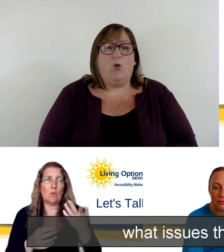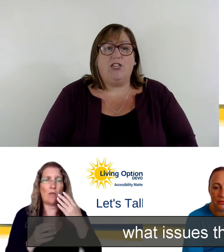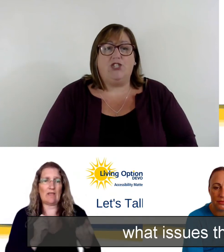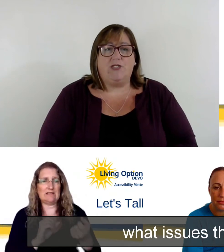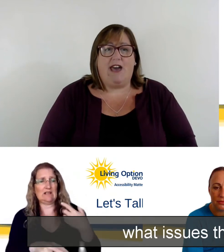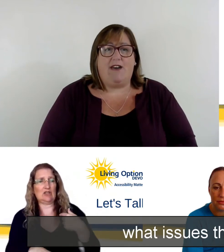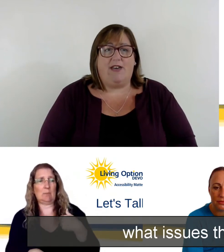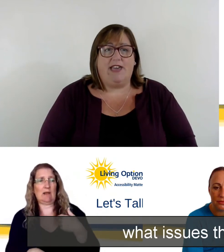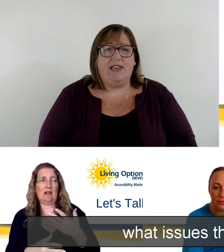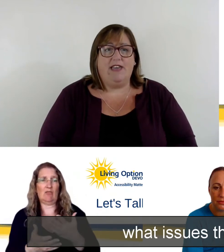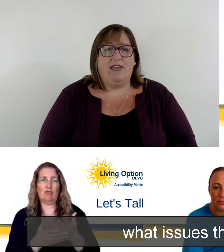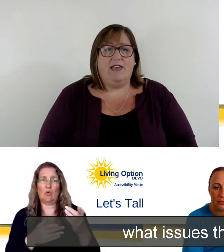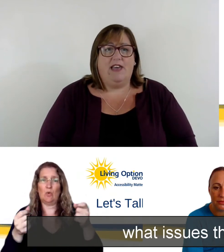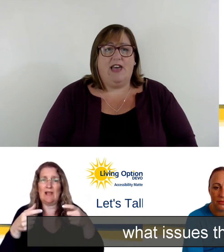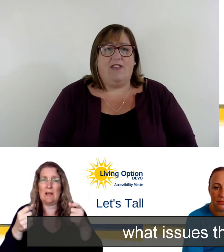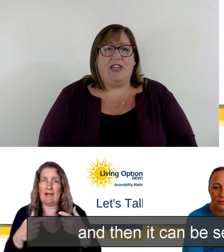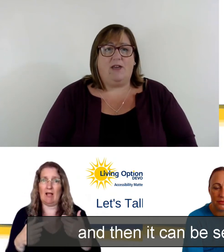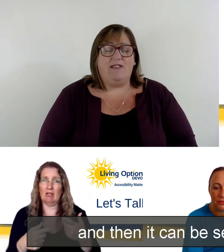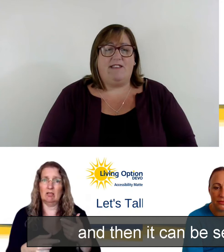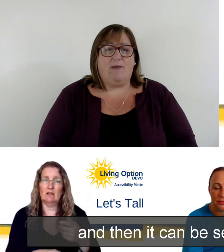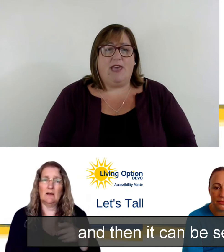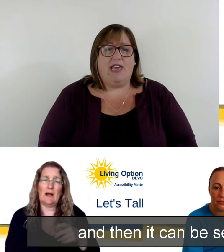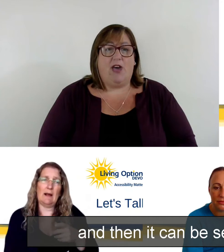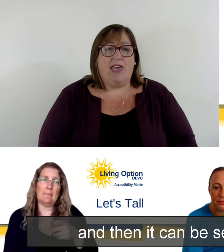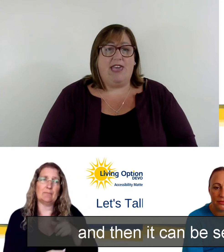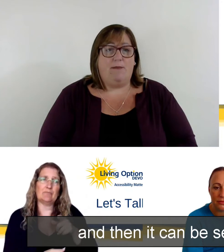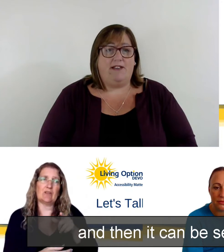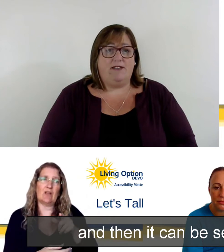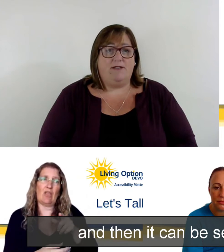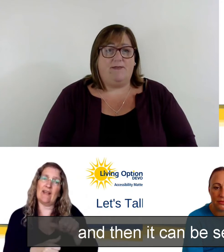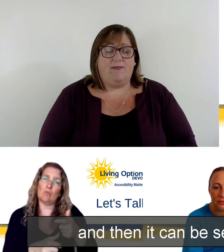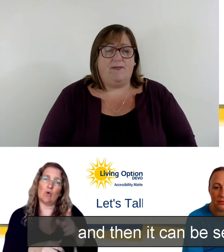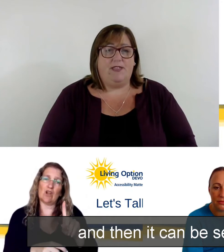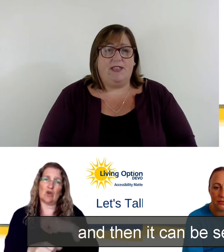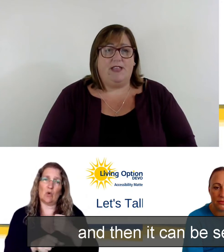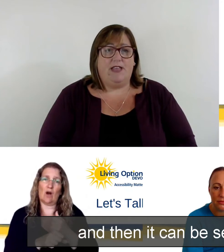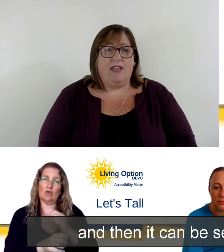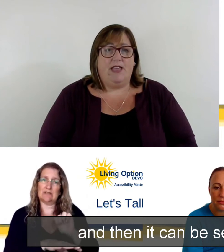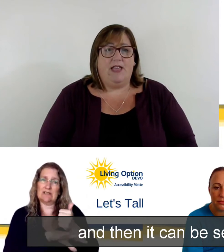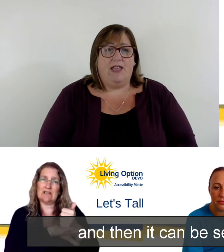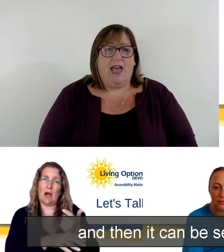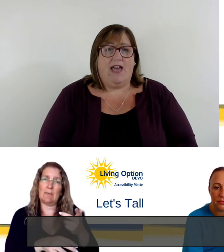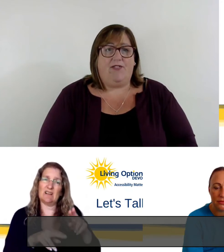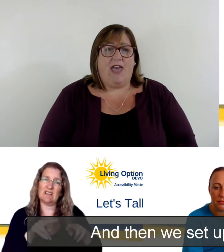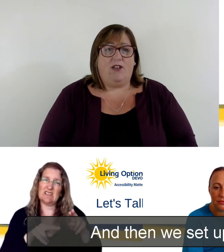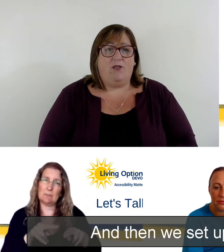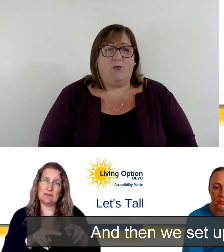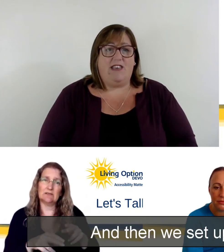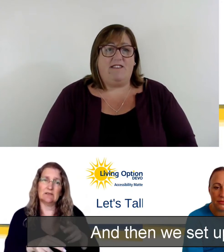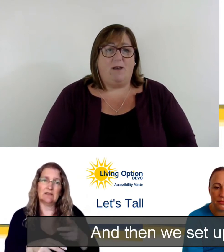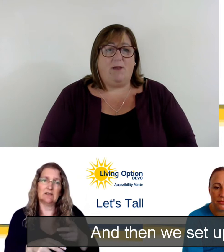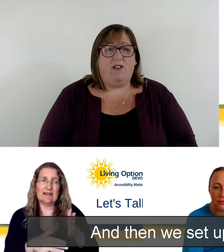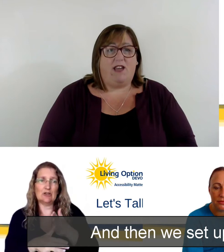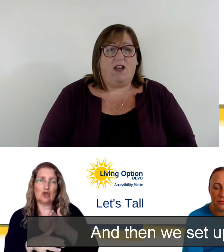basically what issues they're having, and then it can be sent to me via email. Mm-hmm. And then